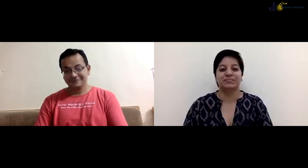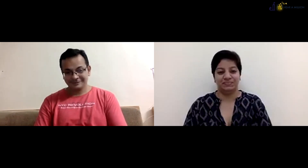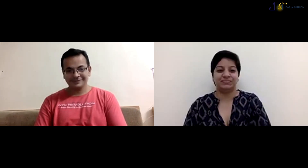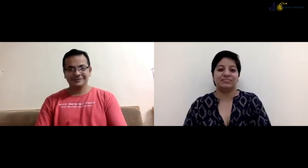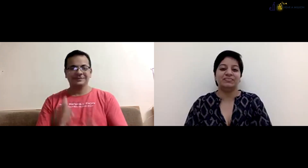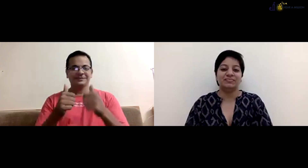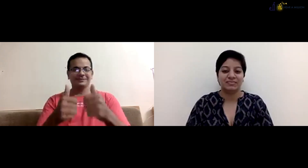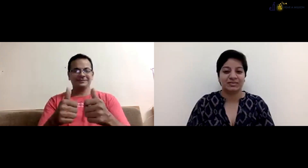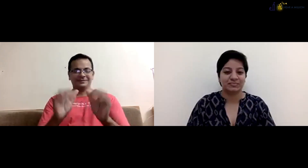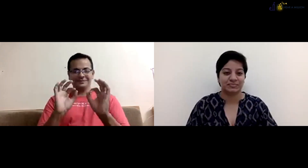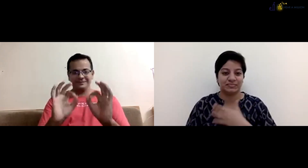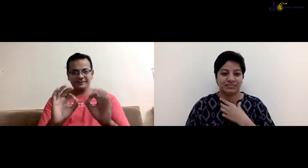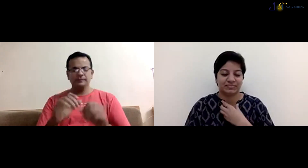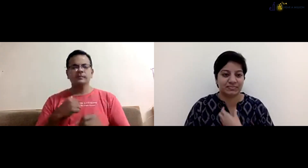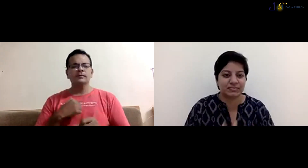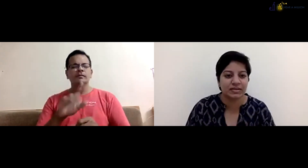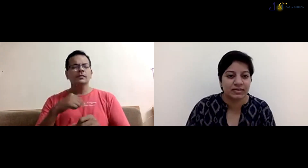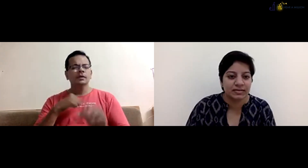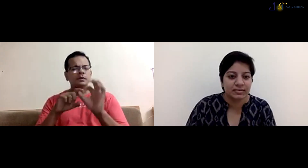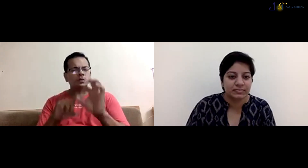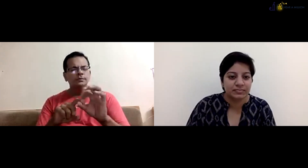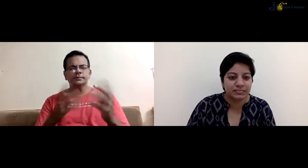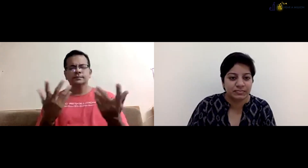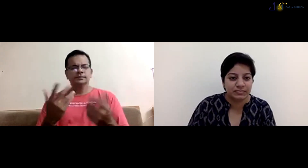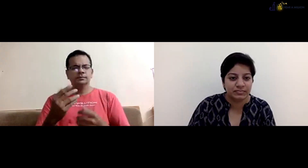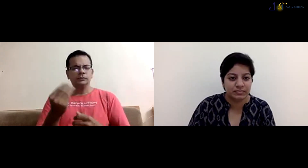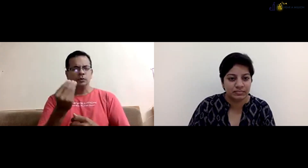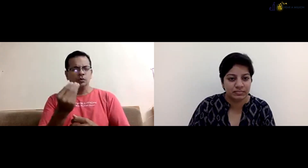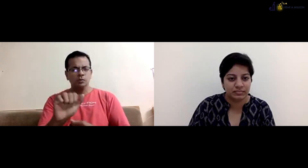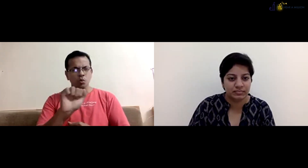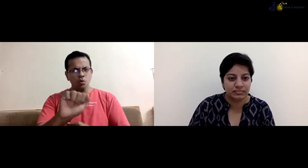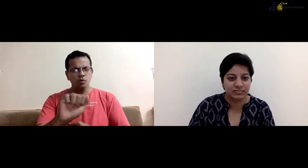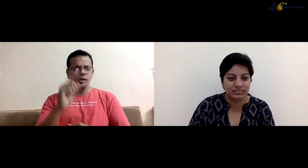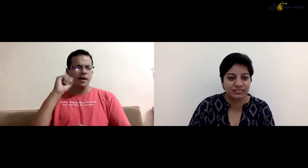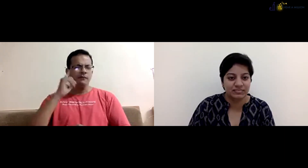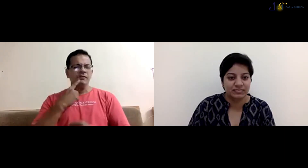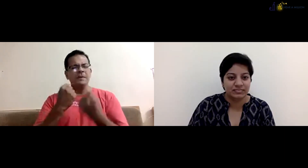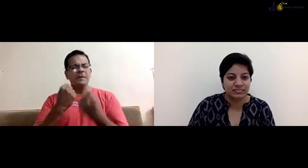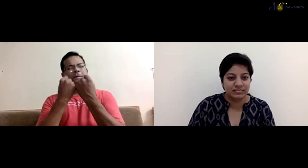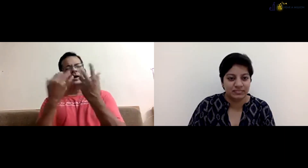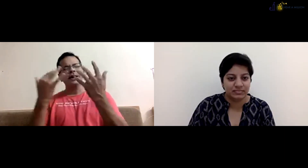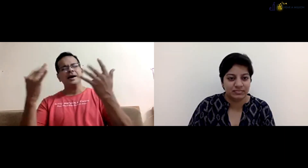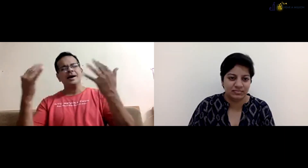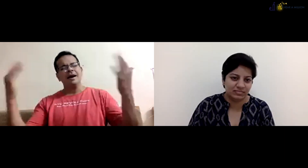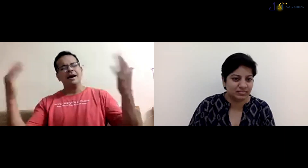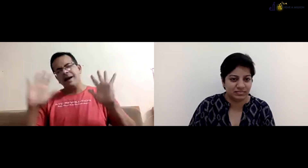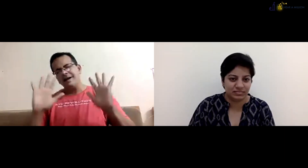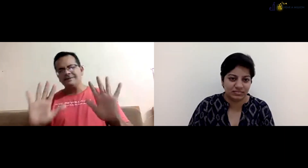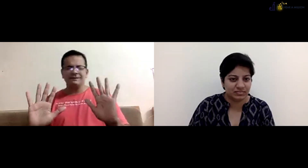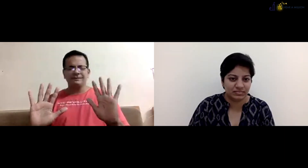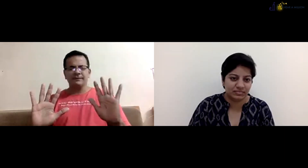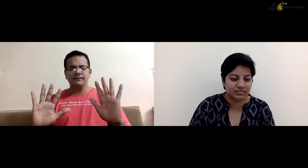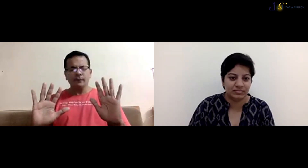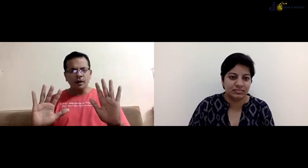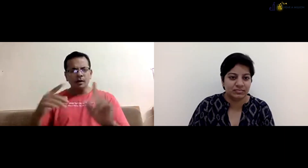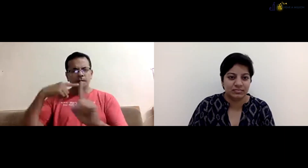the D.Ed and B.Ed courses. Okay, great. So I have a question to you. There are a